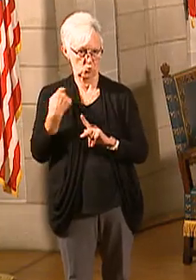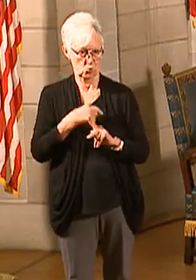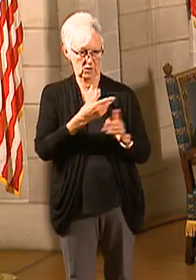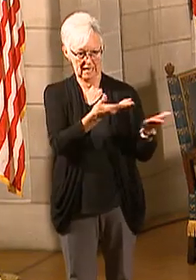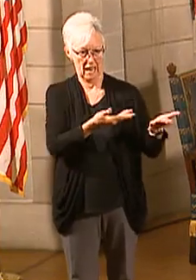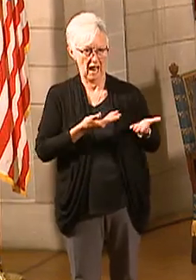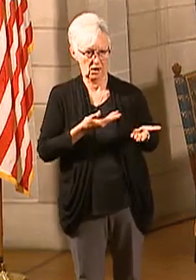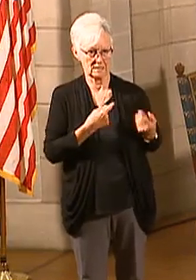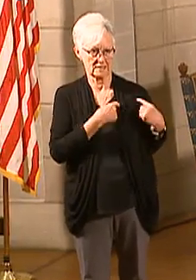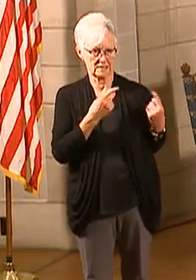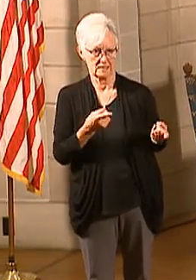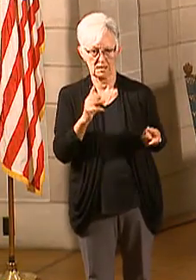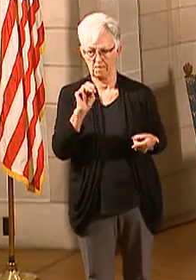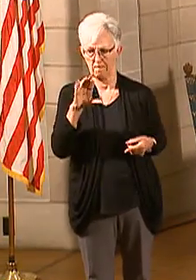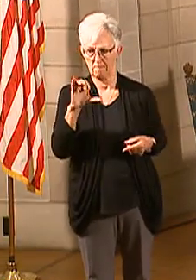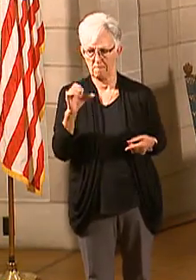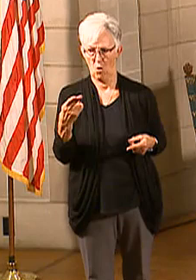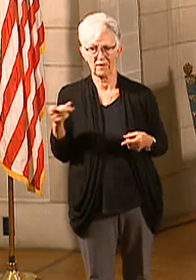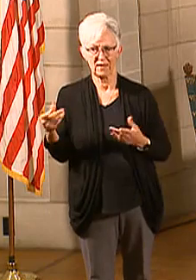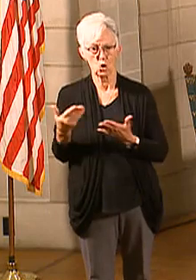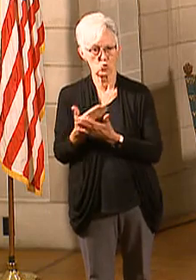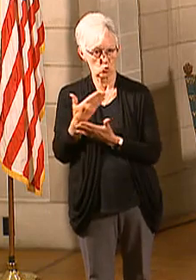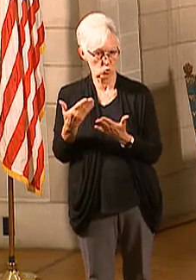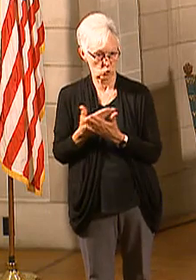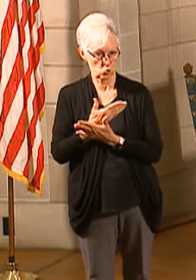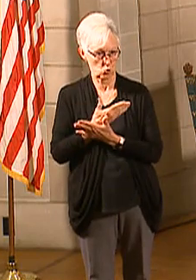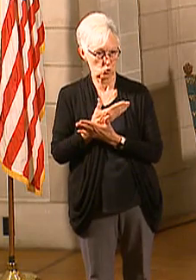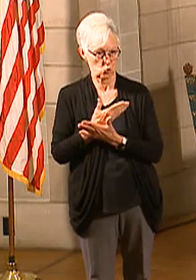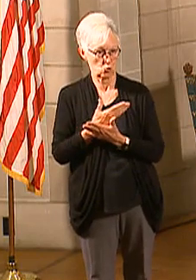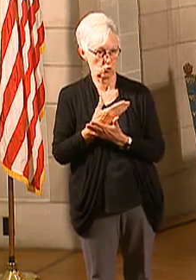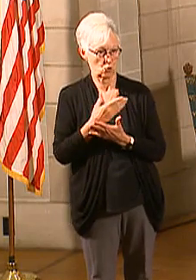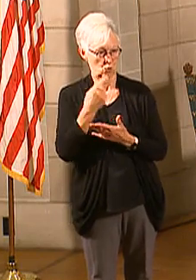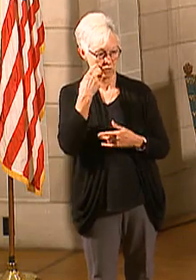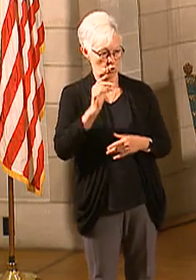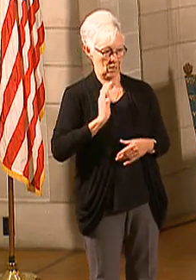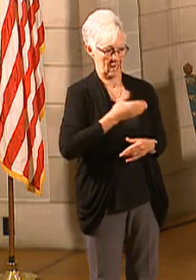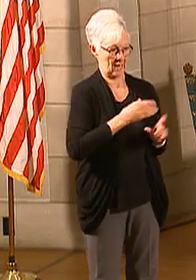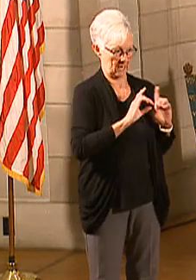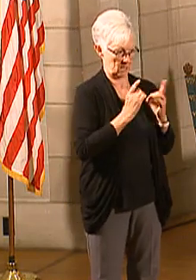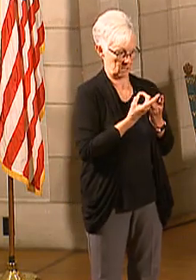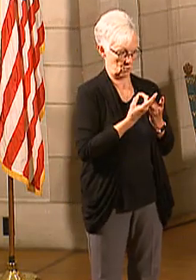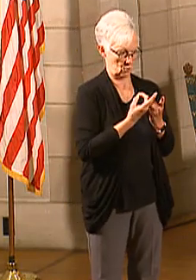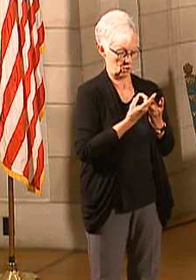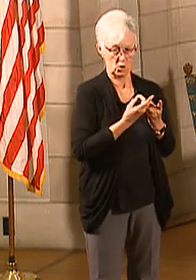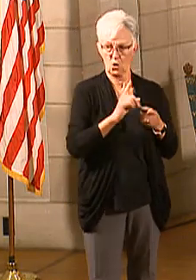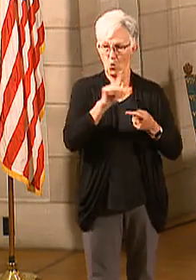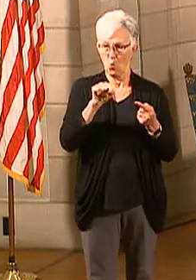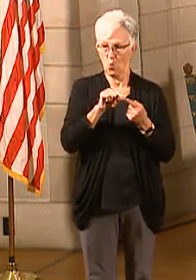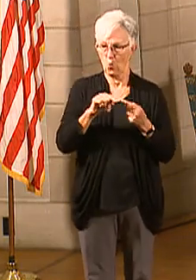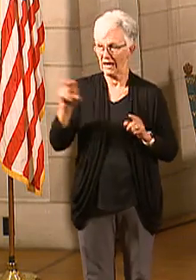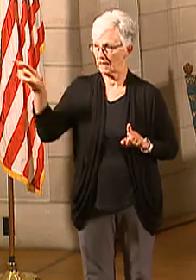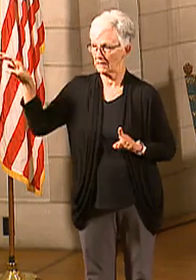are brand new hires to the department. When the decision was made to transition the contract, all of those current employees of